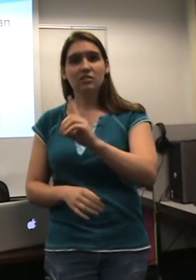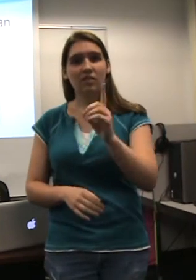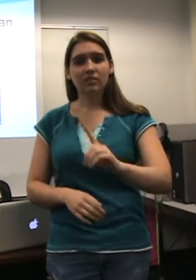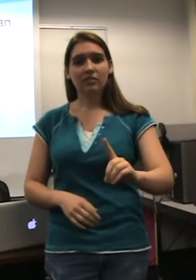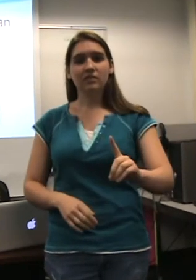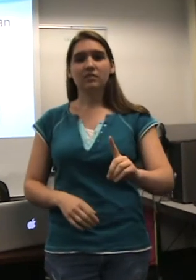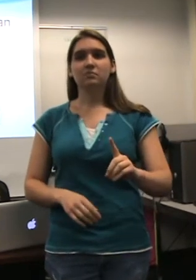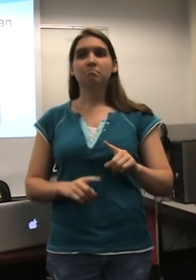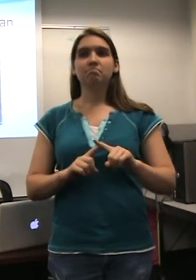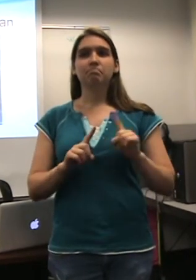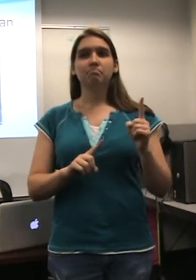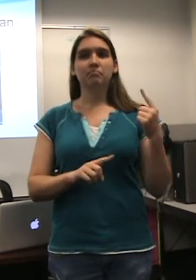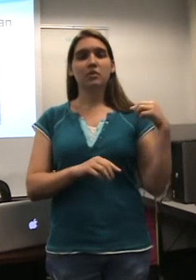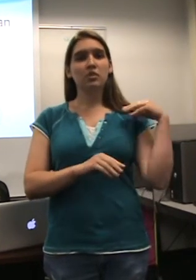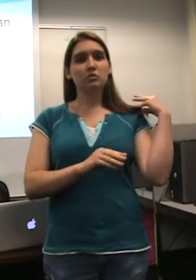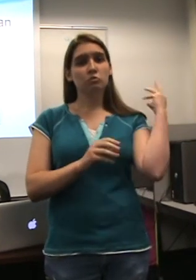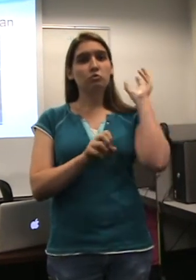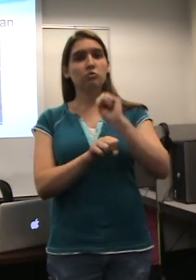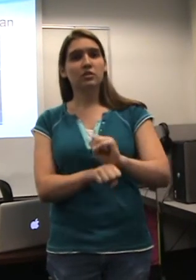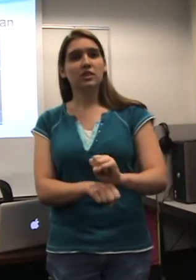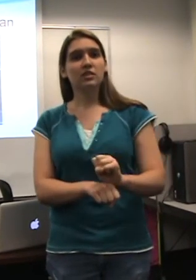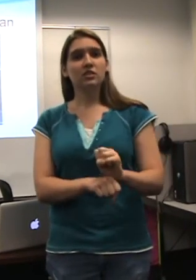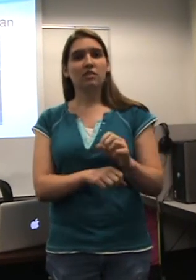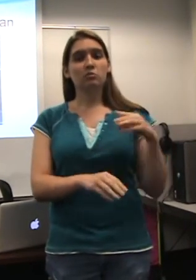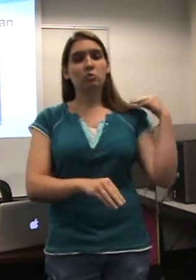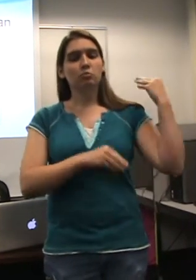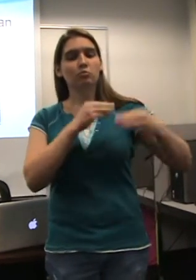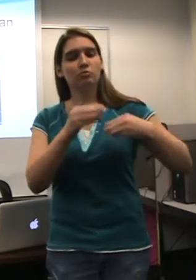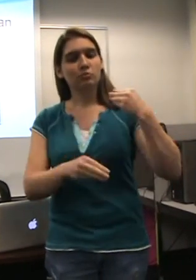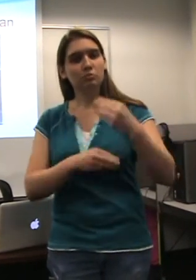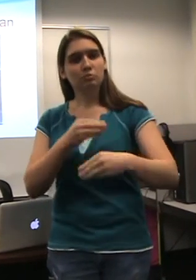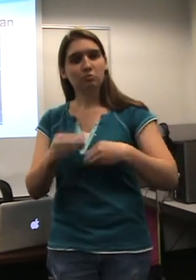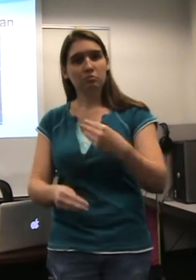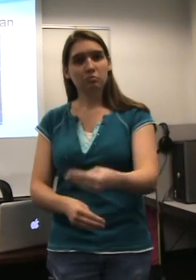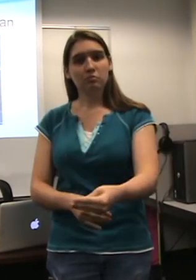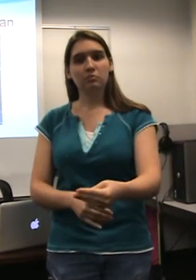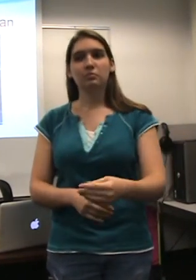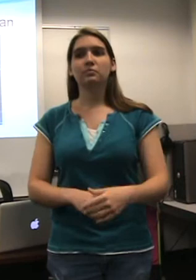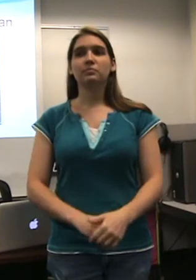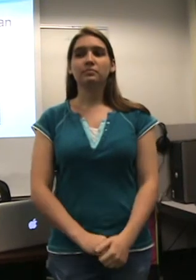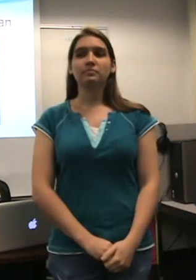a tradition that's been passed down through the generations for centuries.